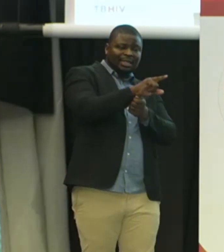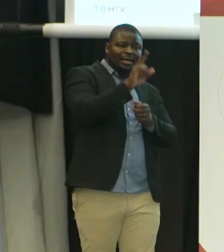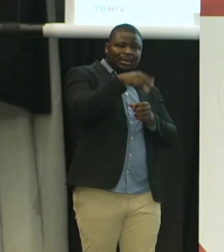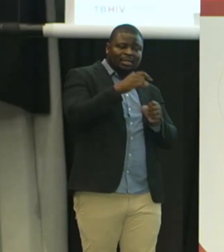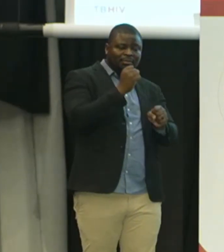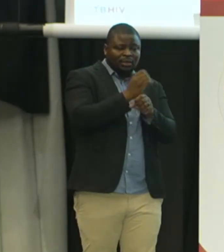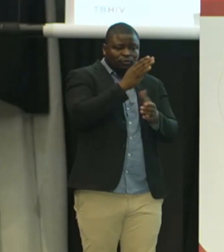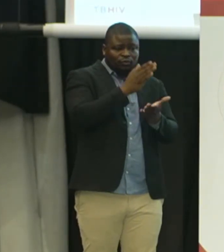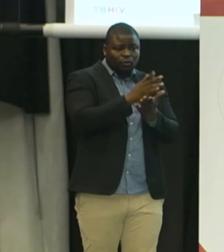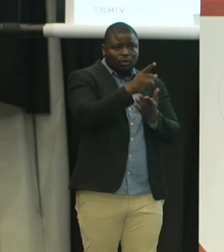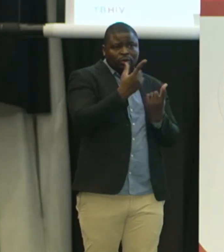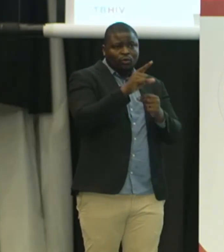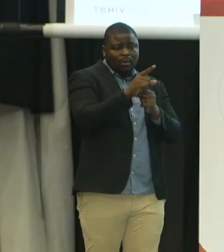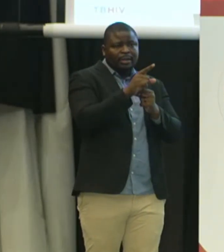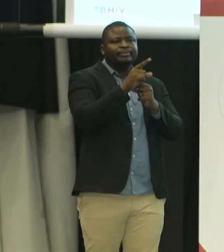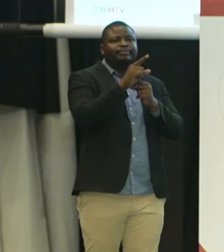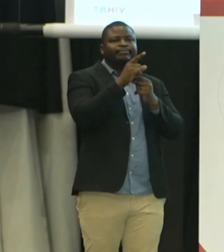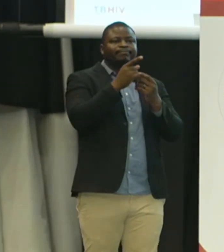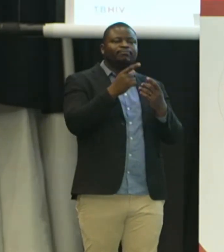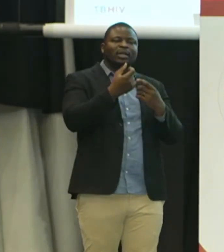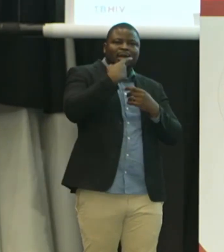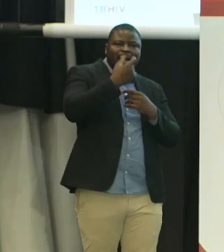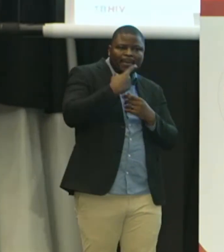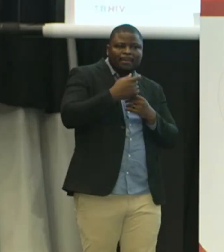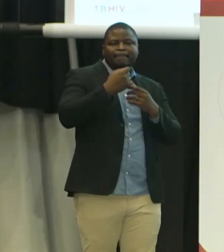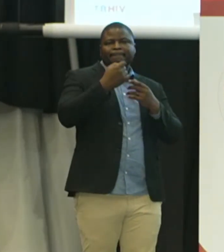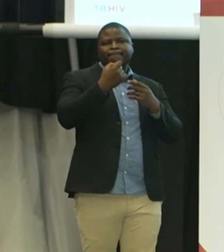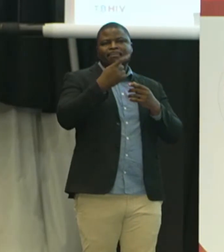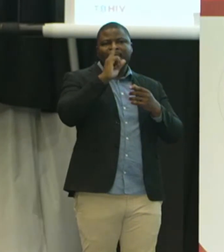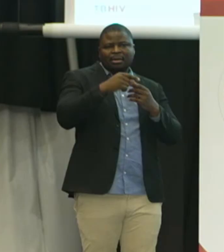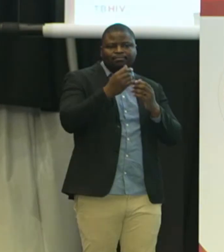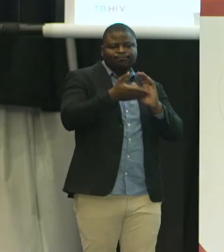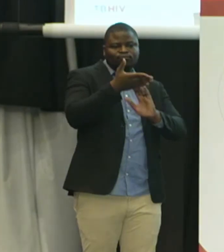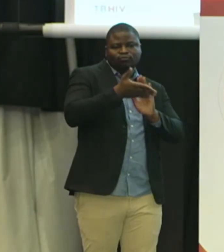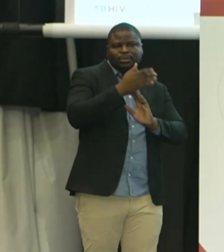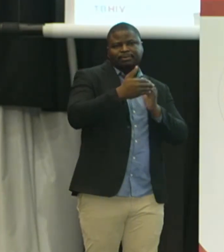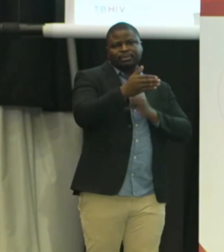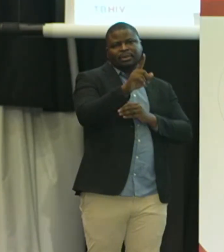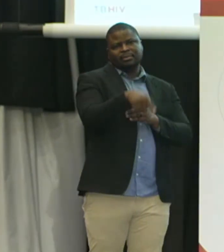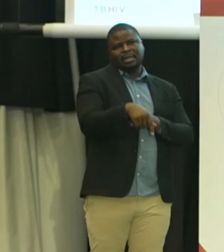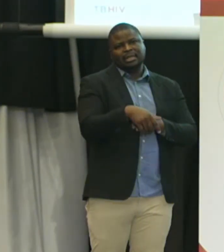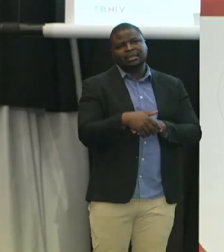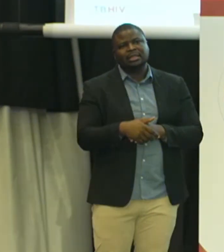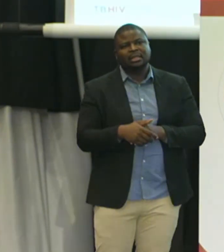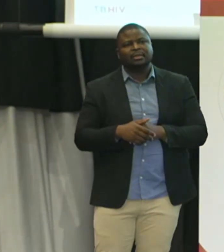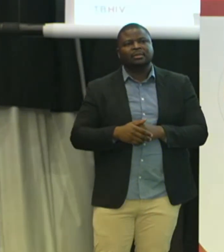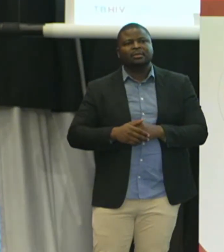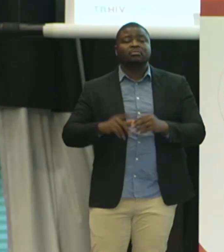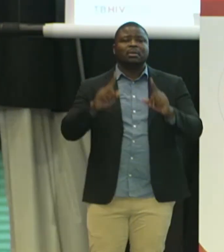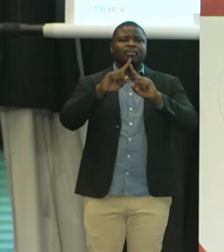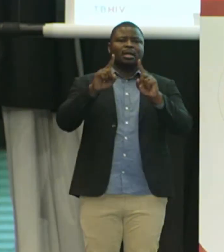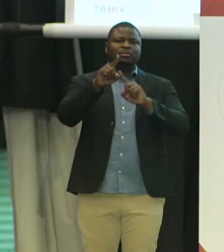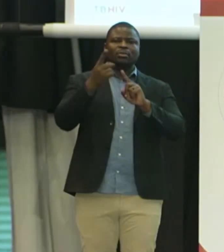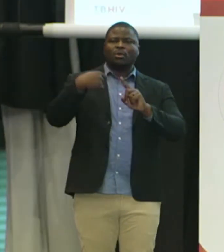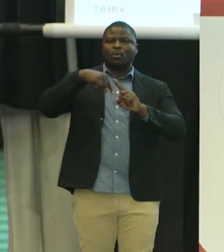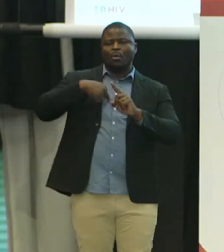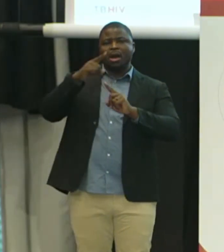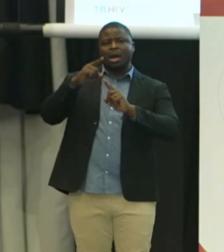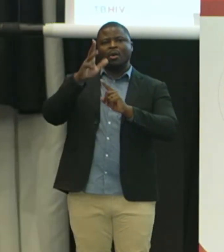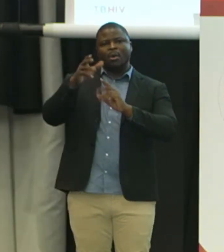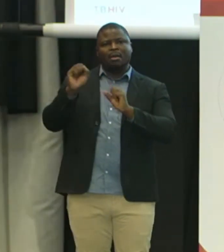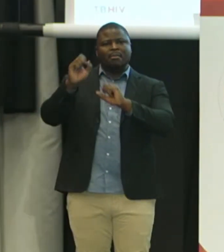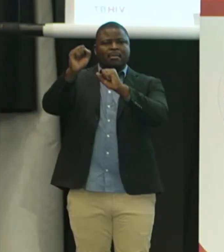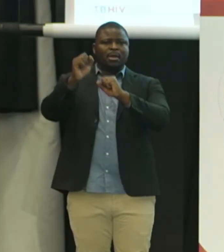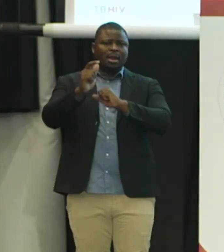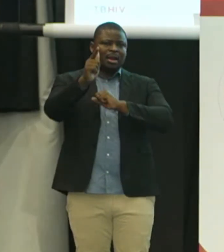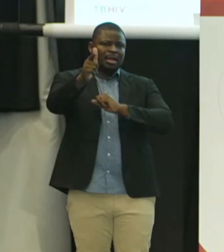we're all fighting for decrim now, right? So we'll talk a bit about that in later slides. So